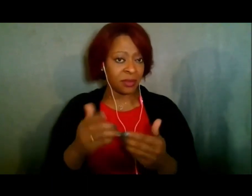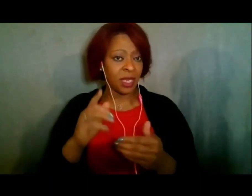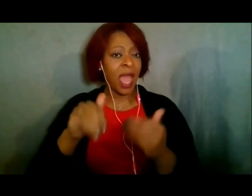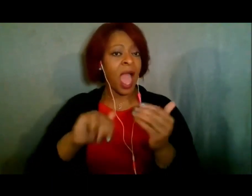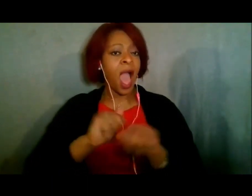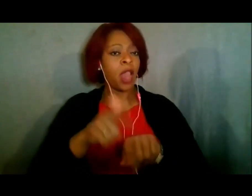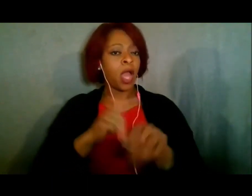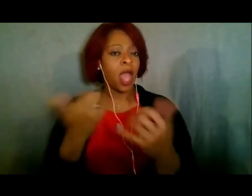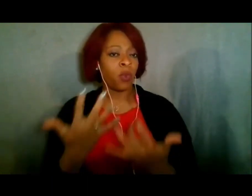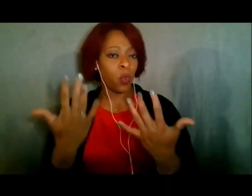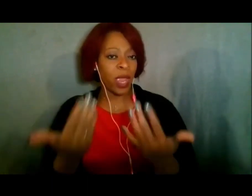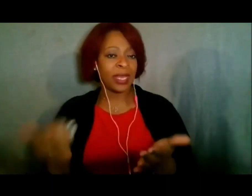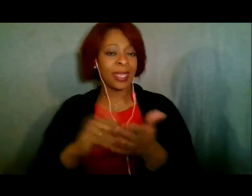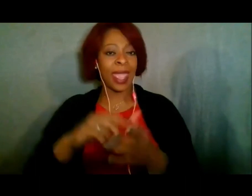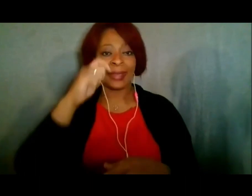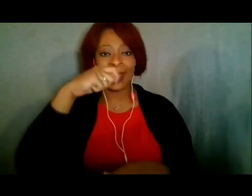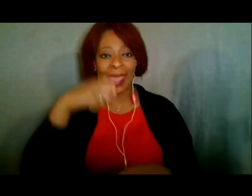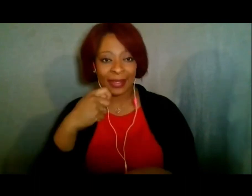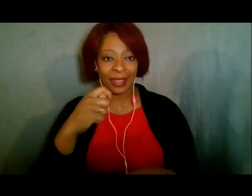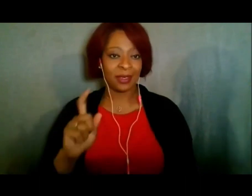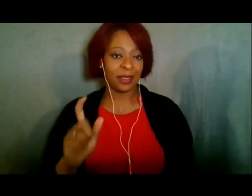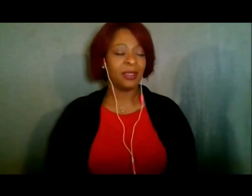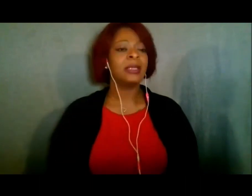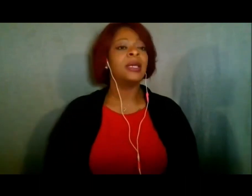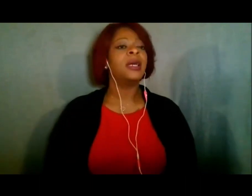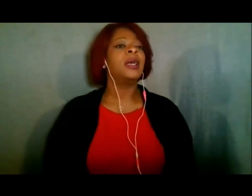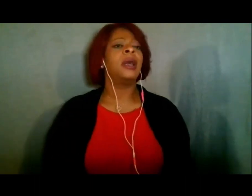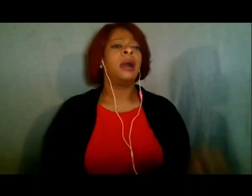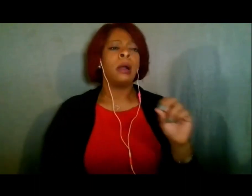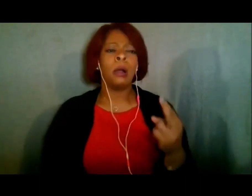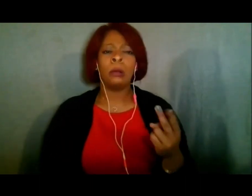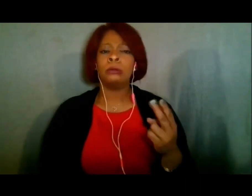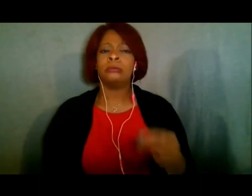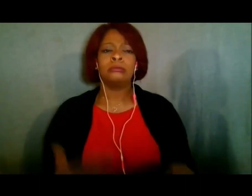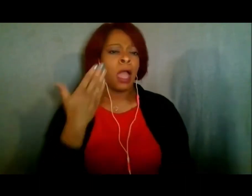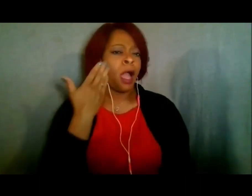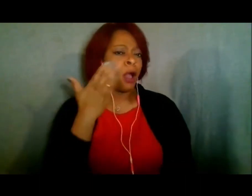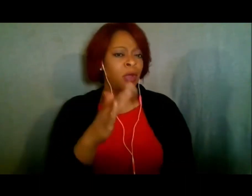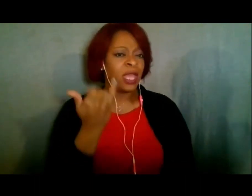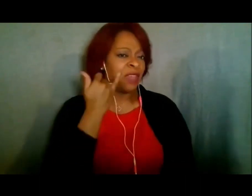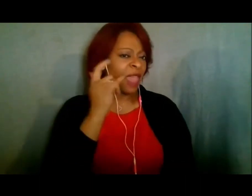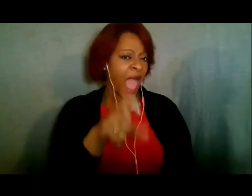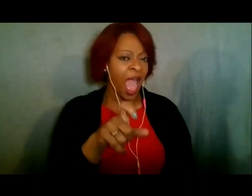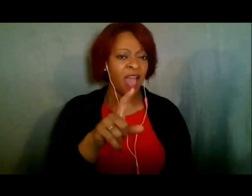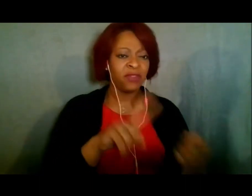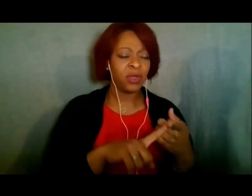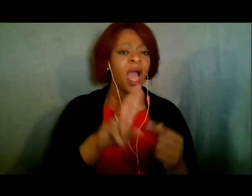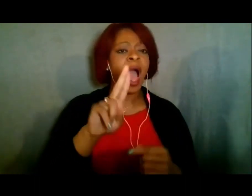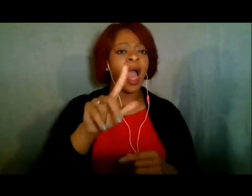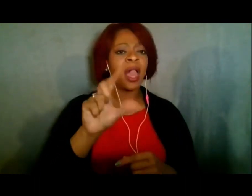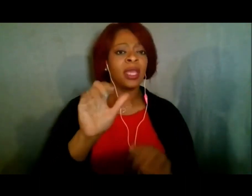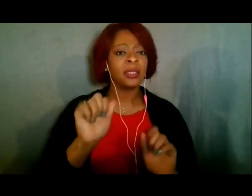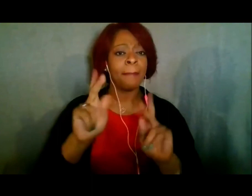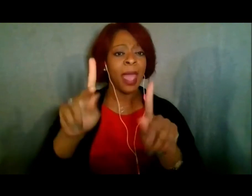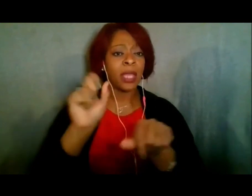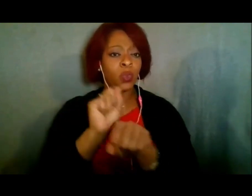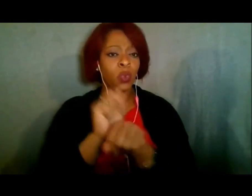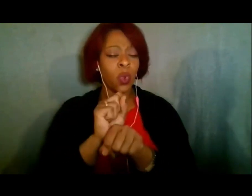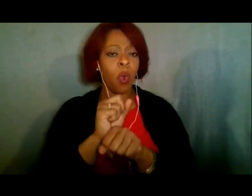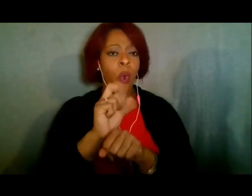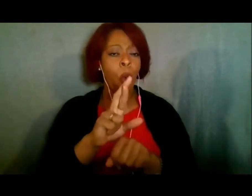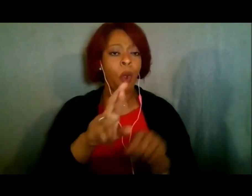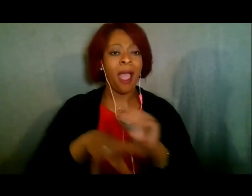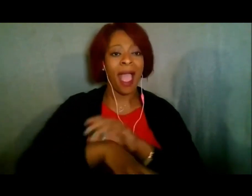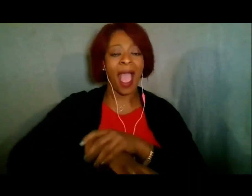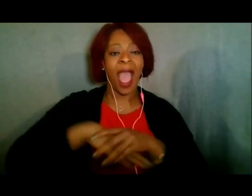negative? Oh, I don't know that you need to unless you're trying to go back to work or come out of